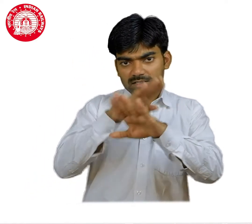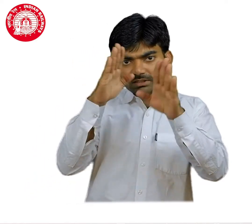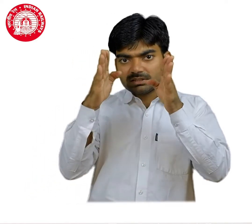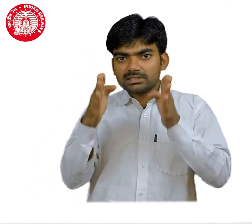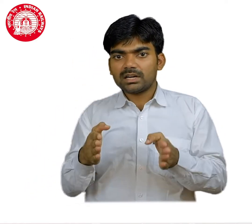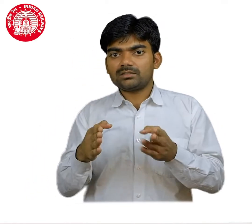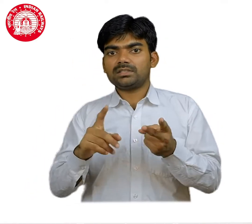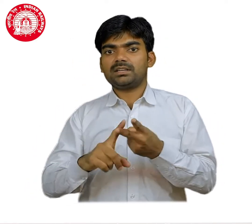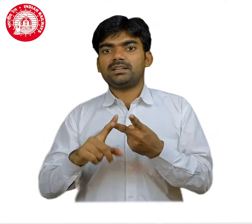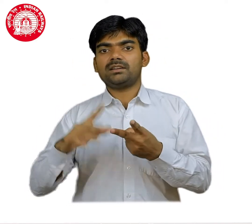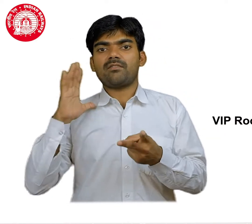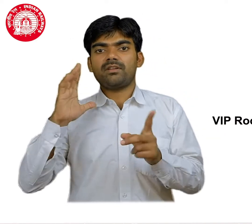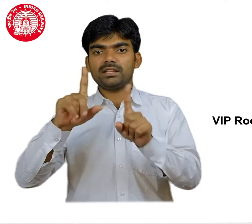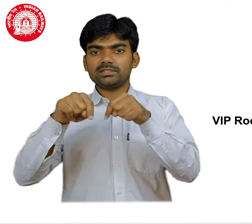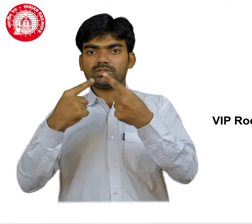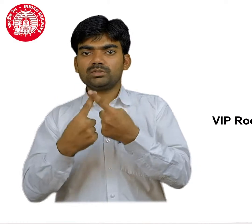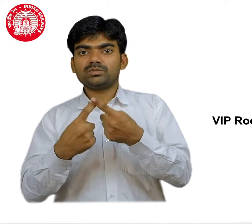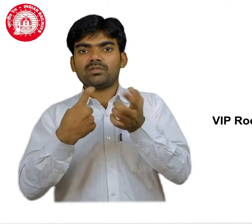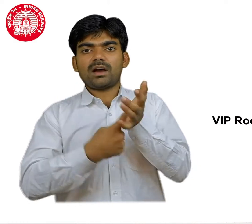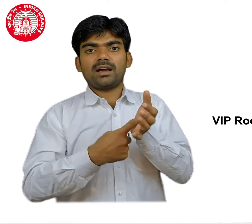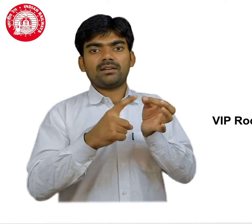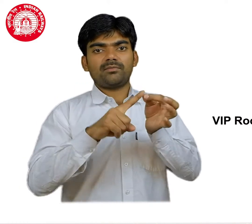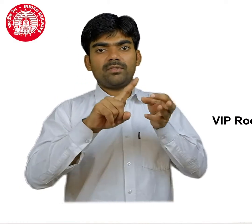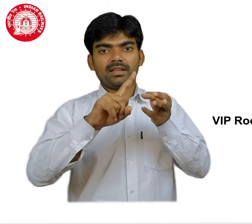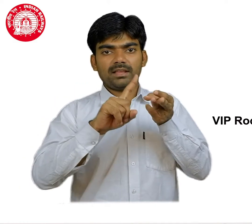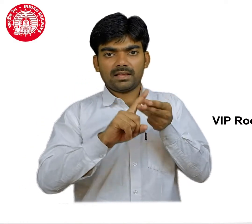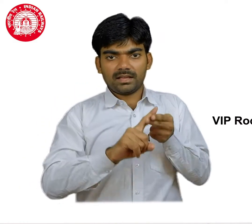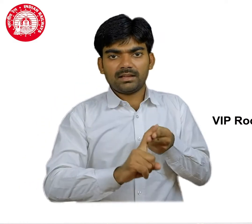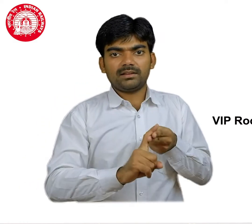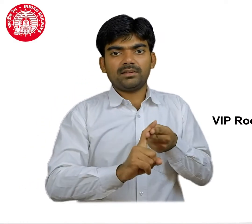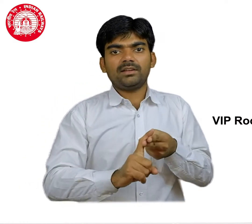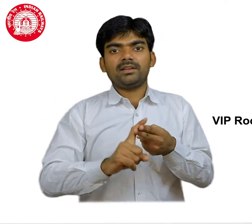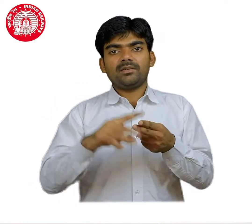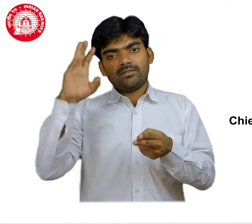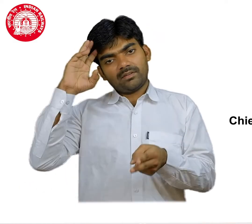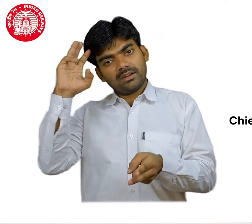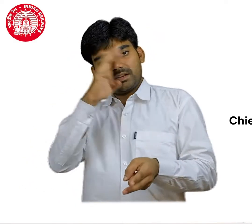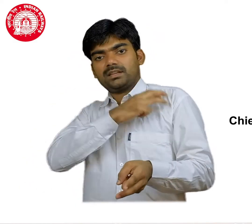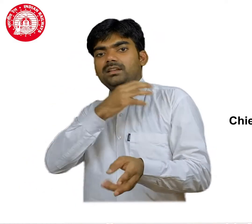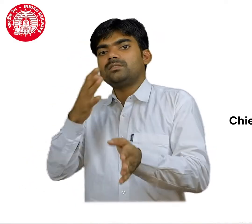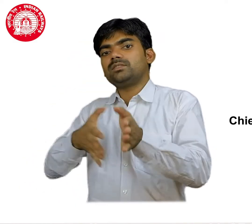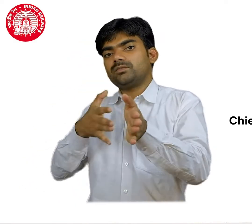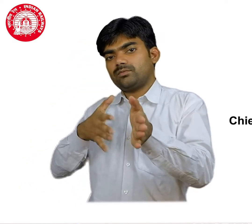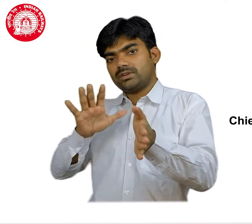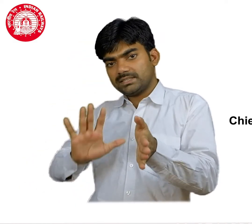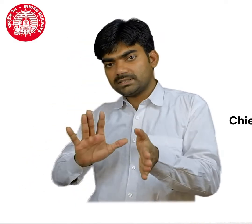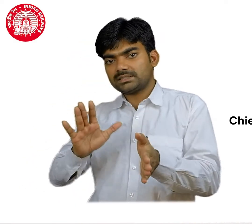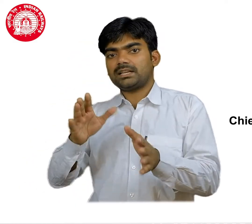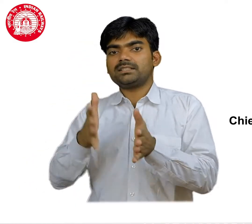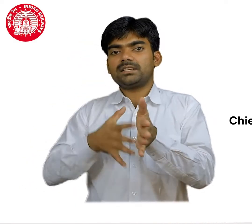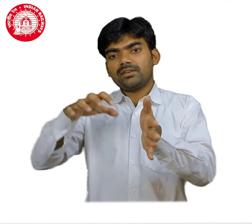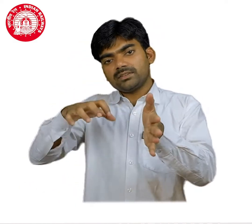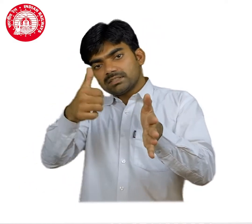station superintendent, VIP room, chief coaching supervisor, chief health officer in the main hall.